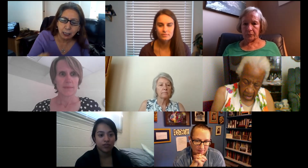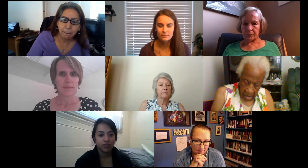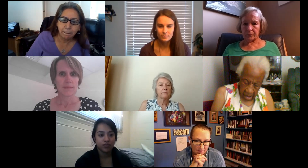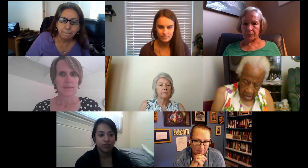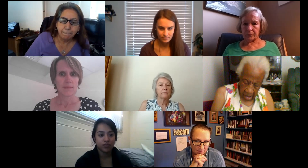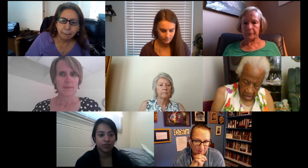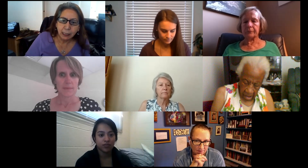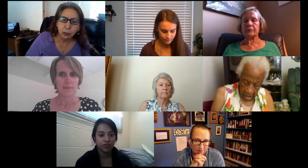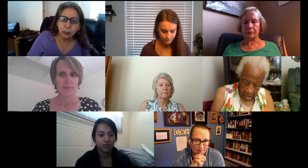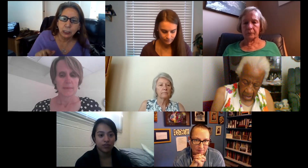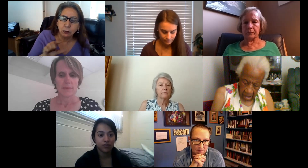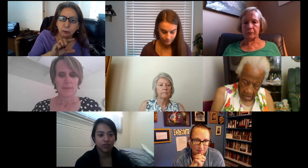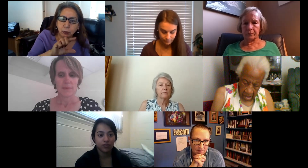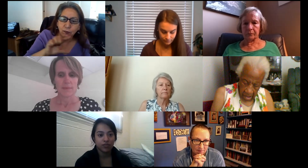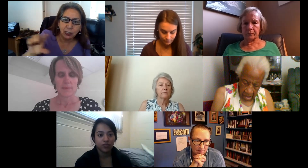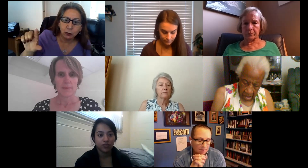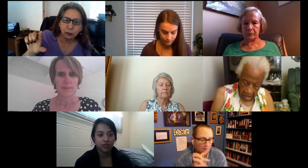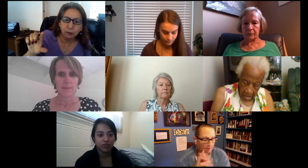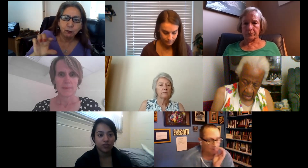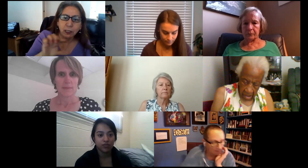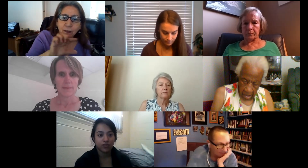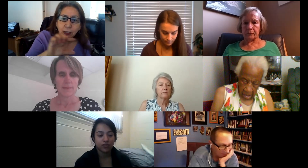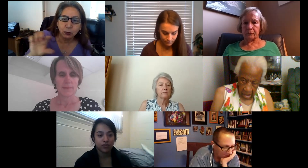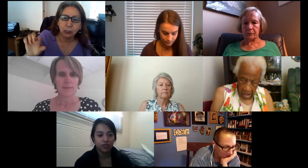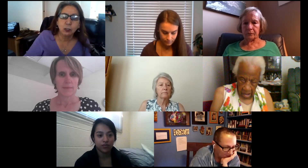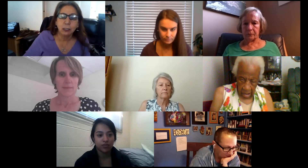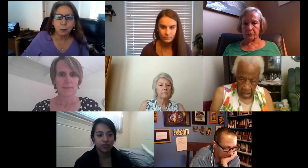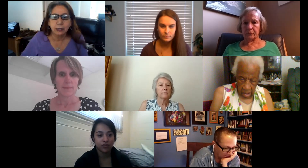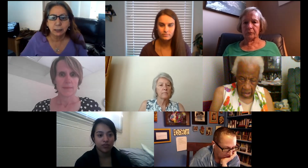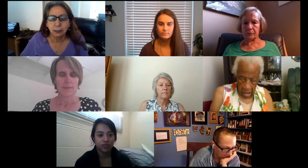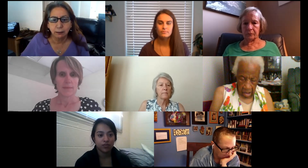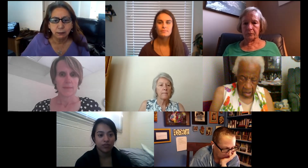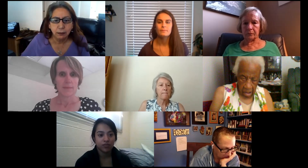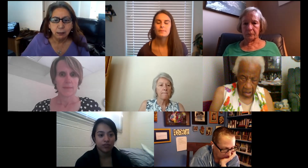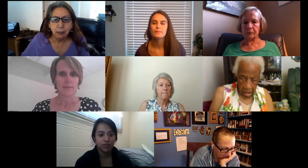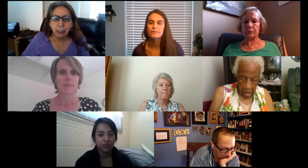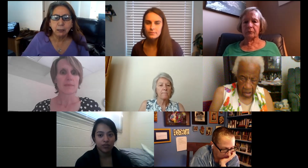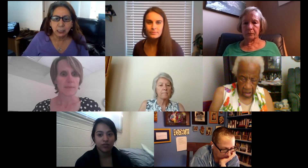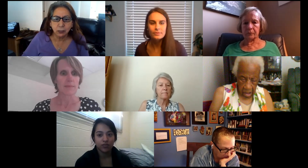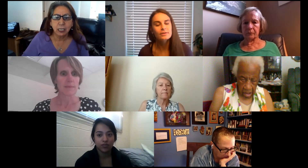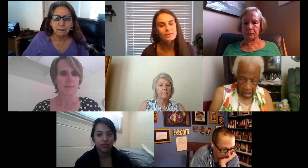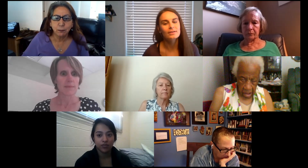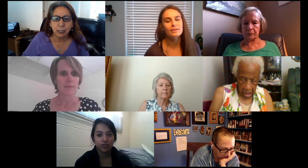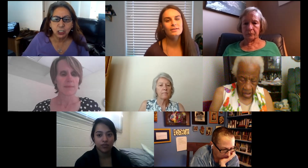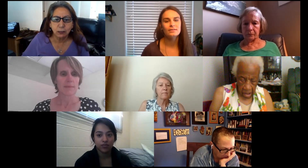www.asl.com. You can learn, there's videos, free videos that you can practice on. But I'll send you that information,